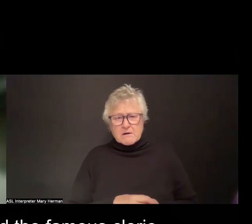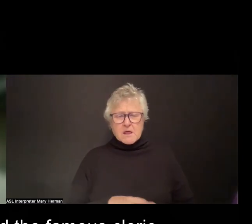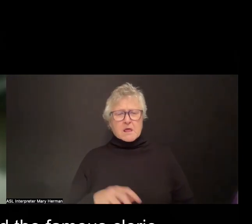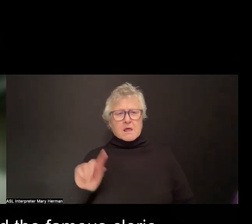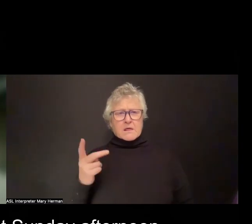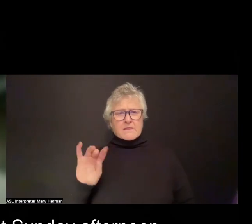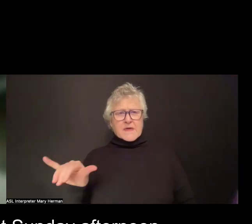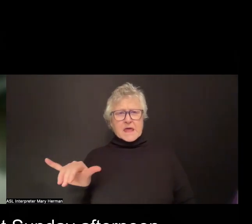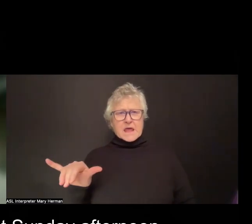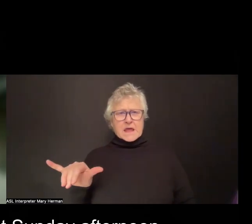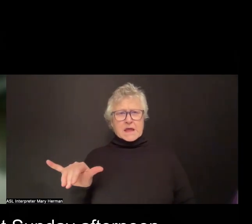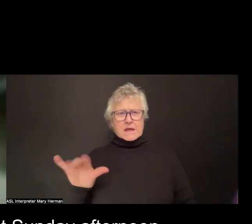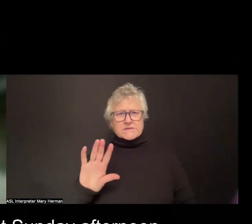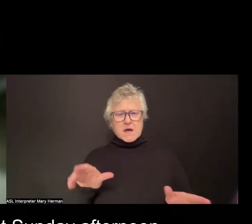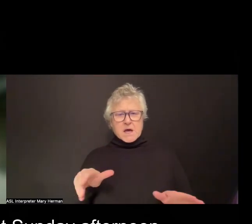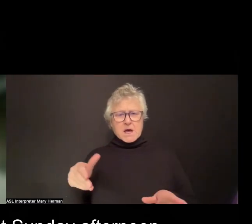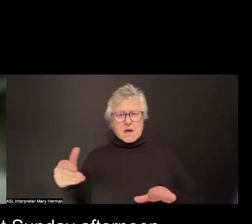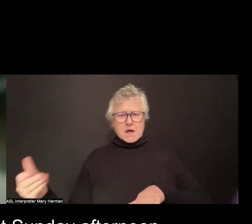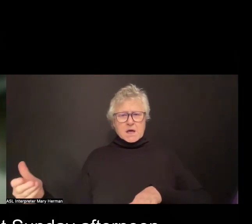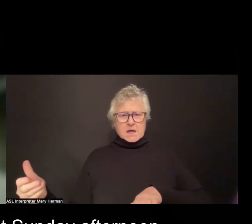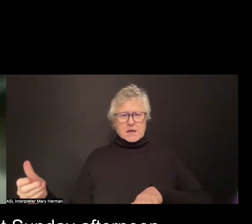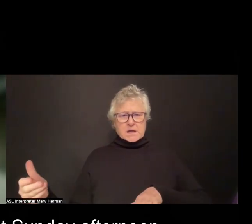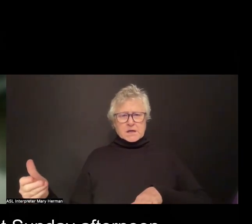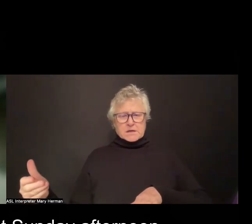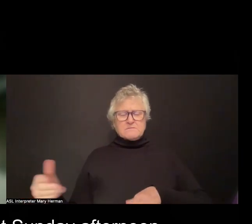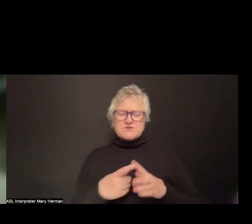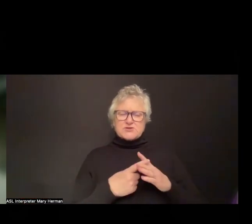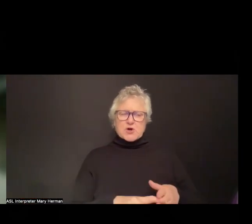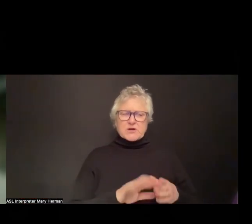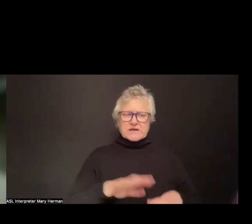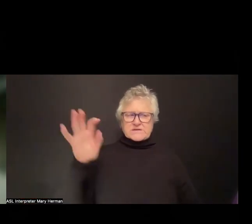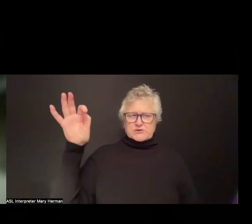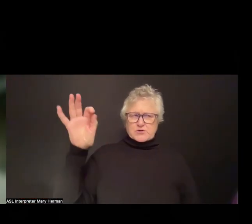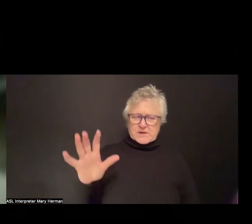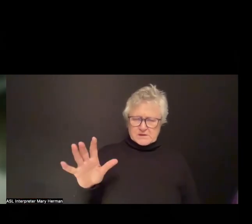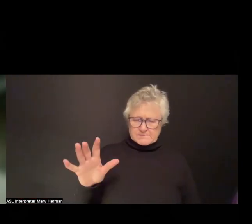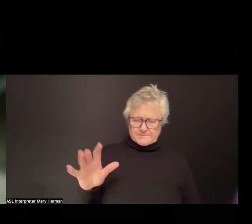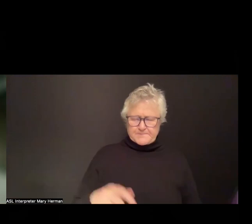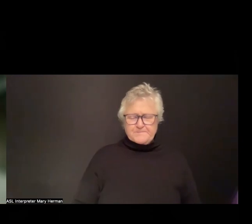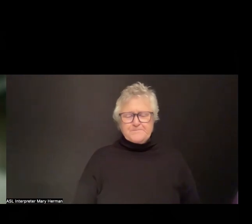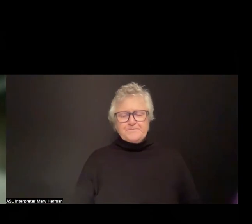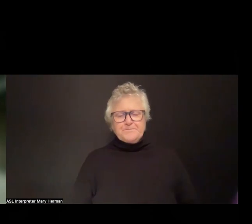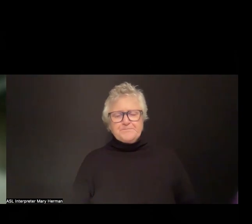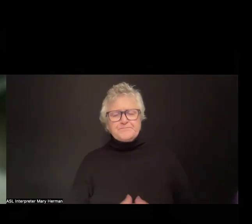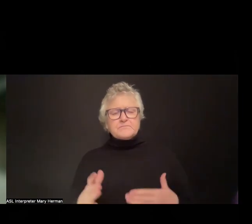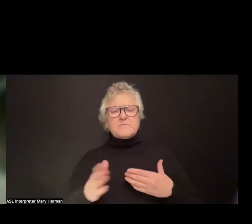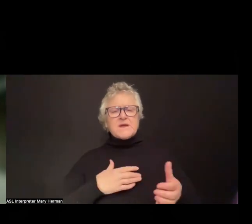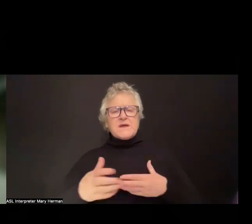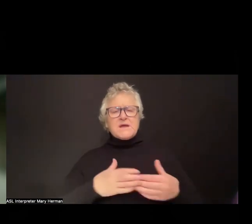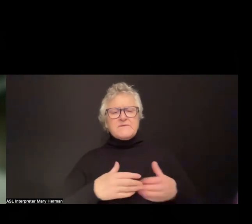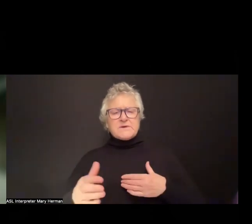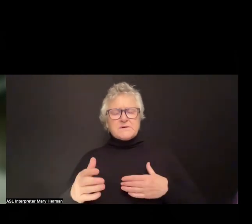beginning the sermon that would entertain us all that Sunday afternoon, and which would echo in our heads for days afterward, "even without